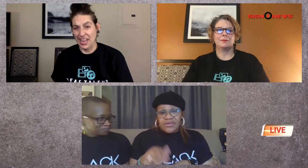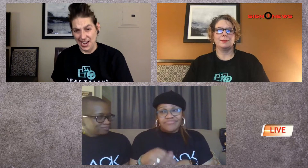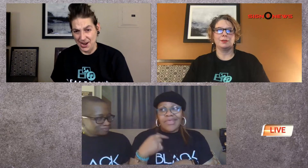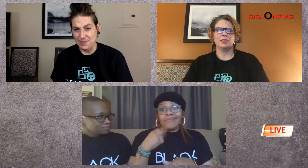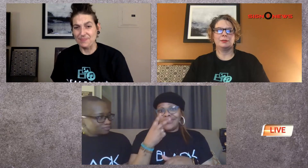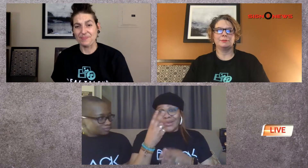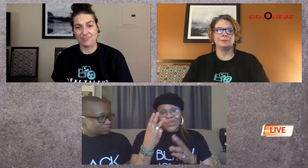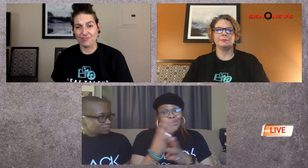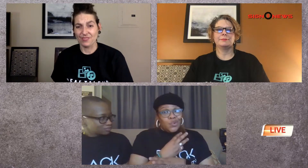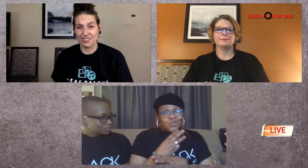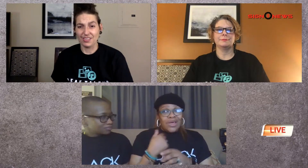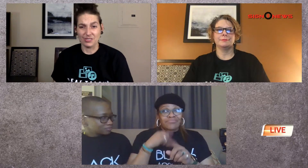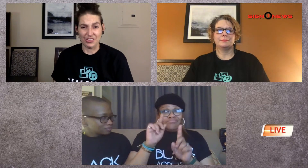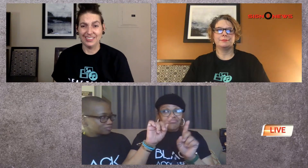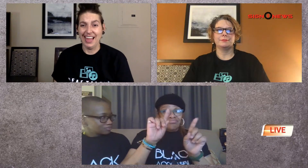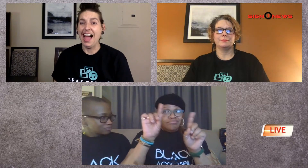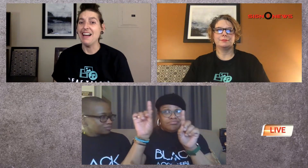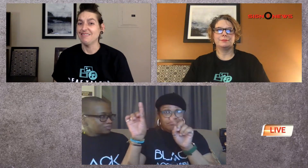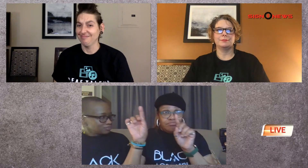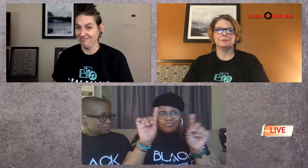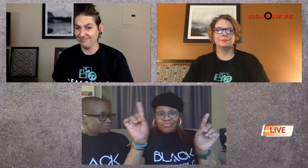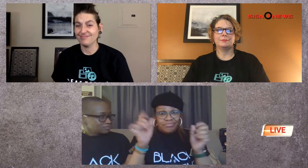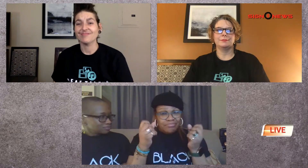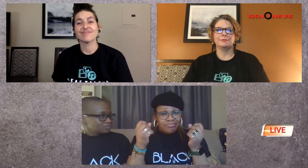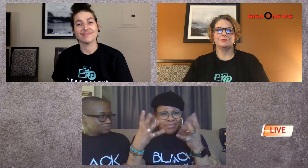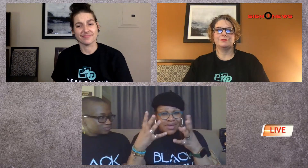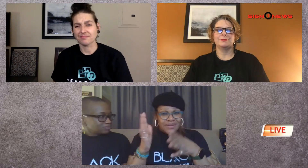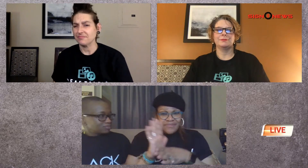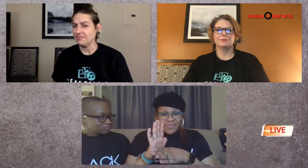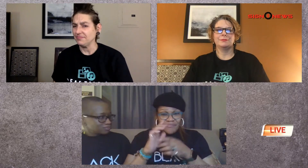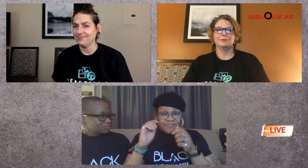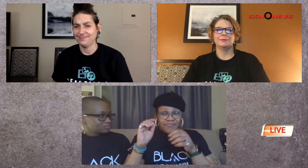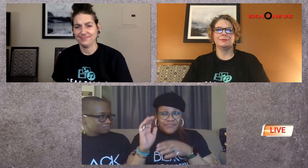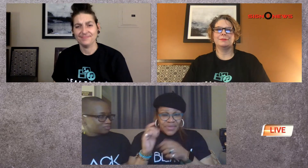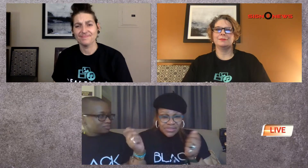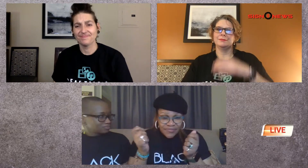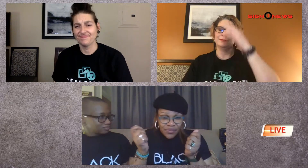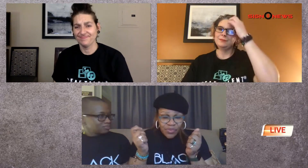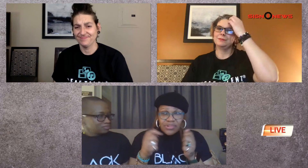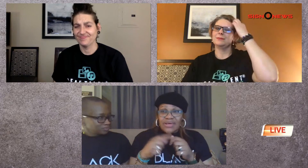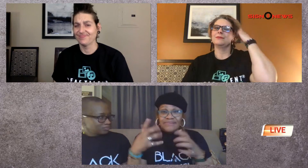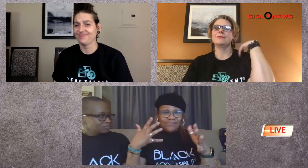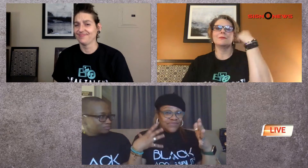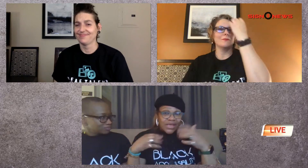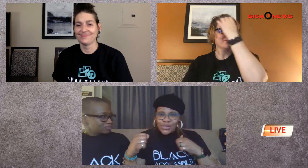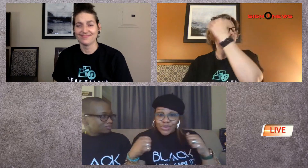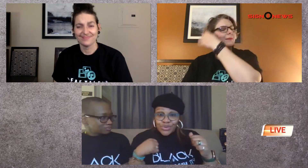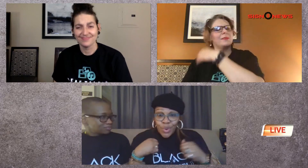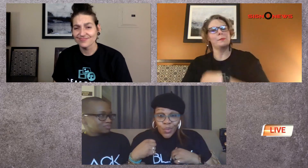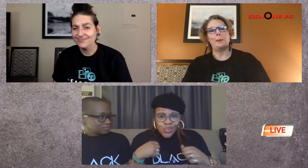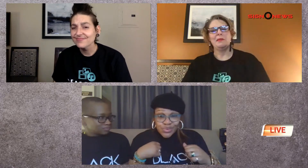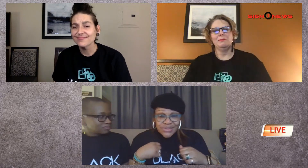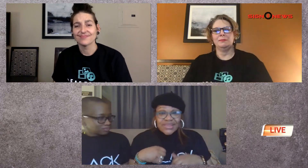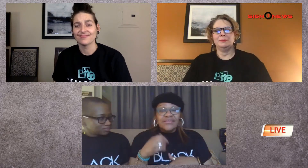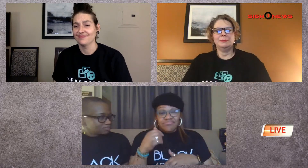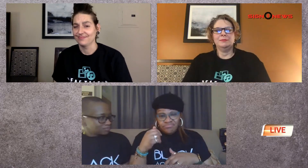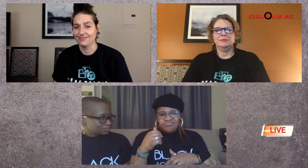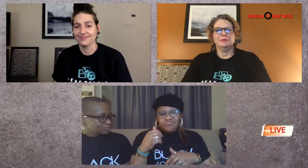You know, maybe 5 minutes. It was all right. I've seen worse, trust me. Many film